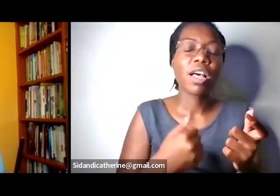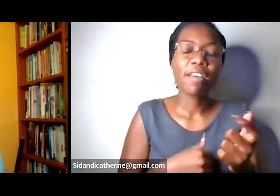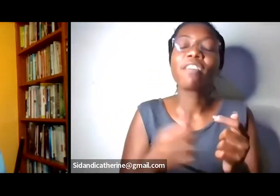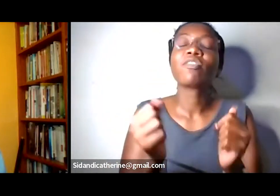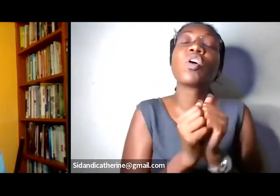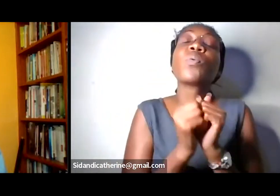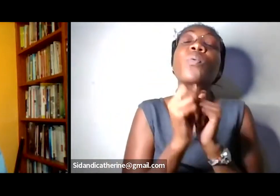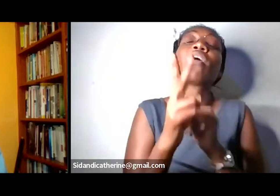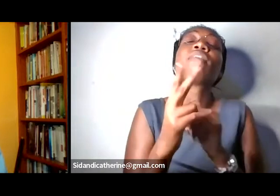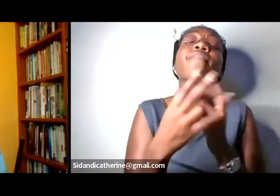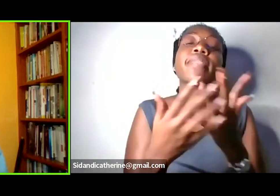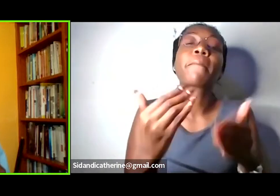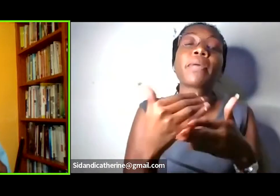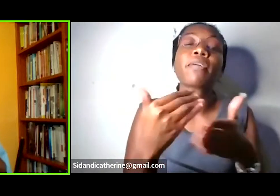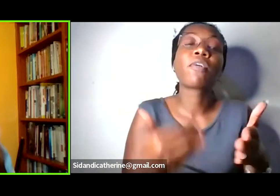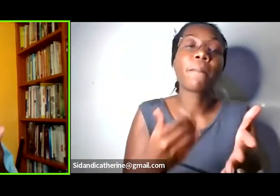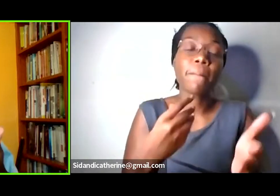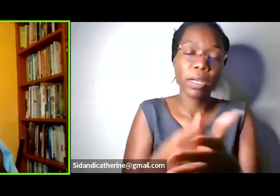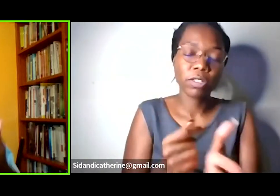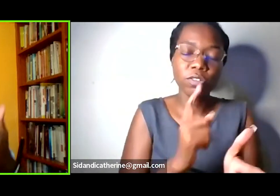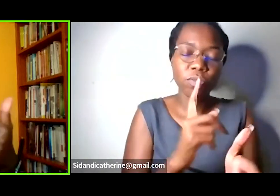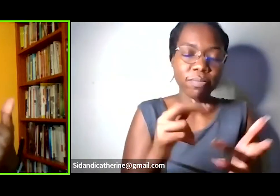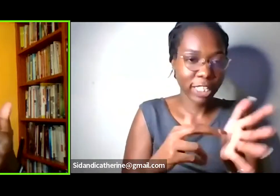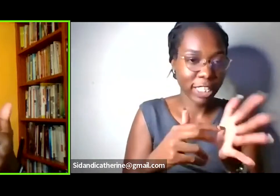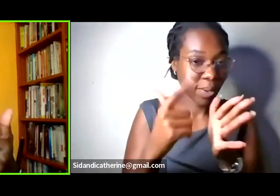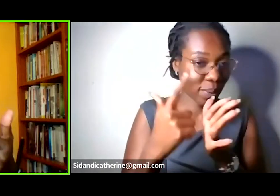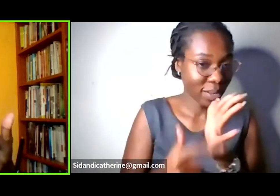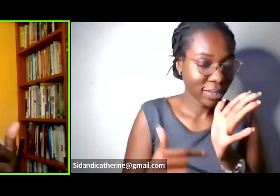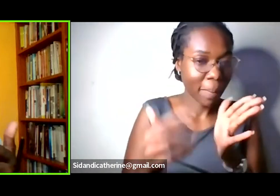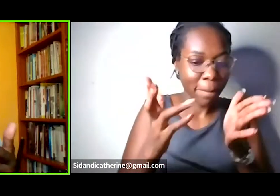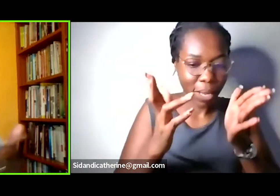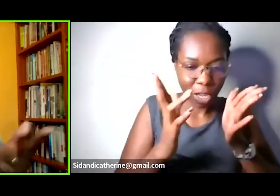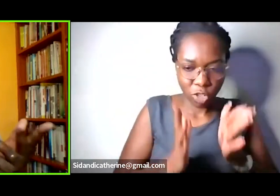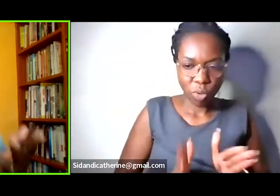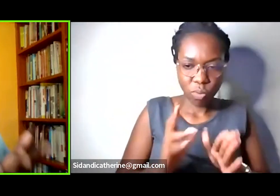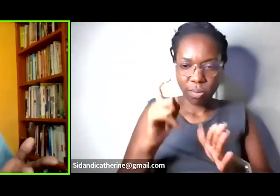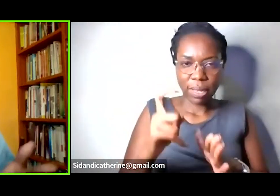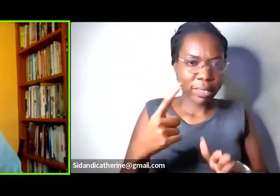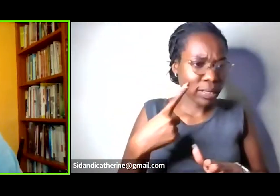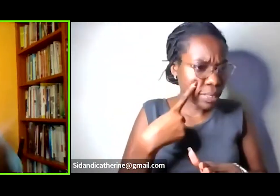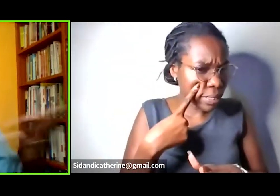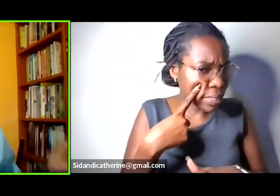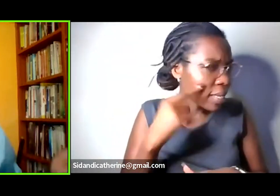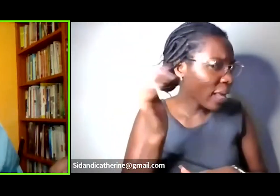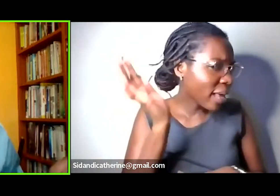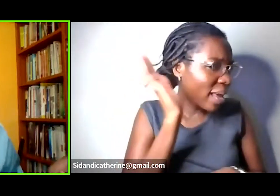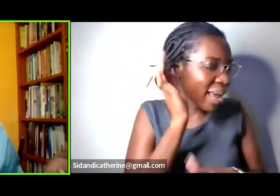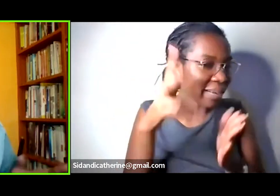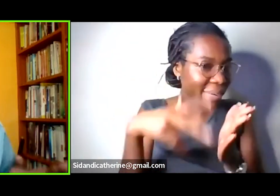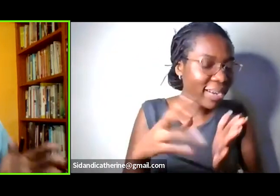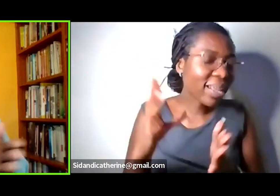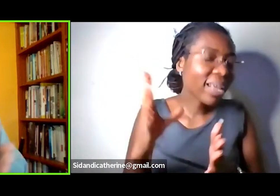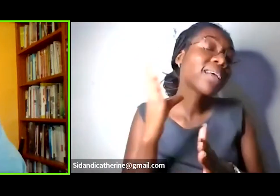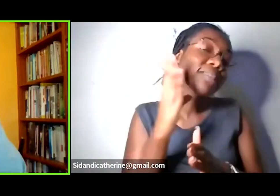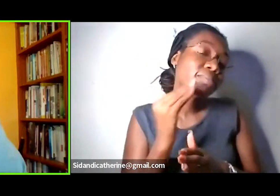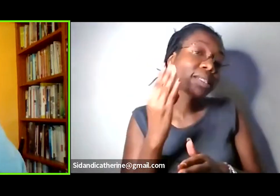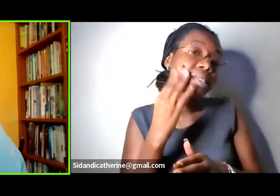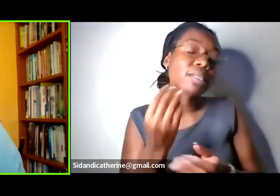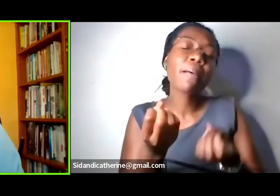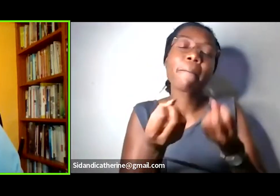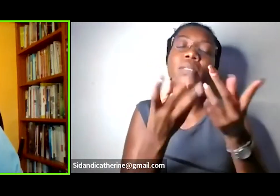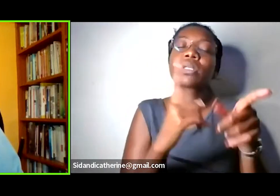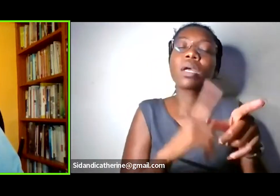points. Where is the value in this? So this is not a full-blown treatment of that topic, but